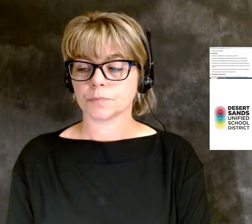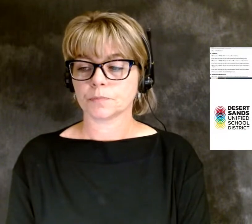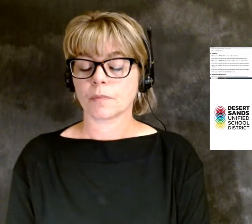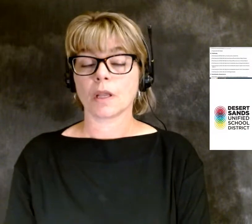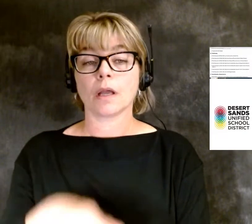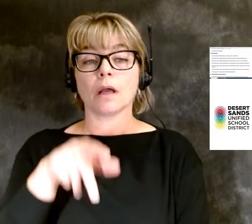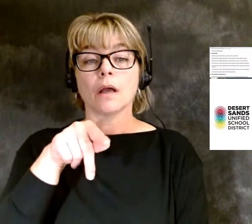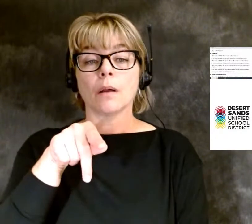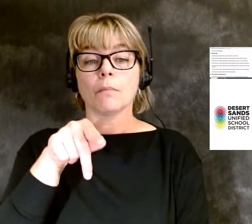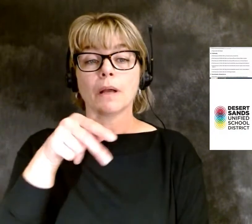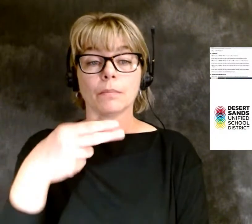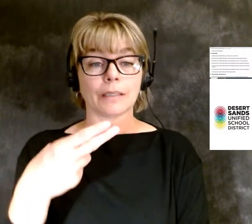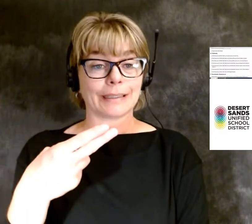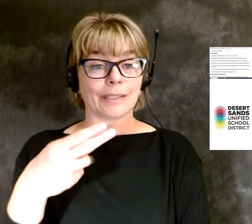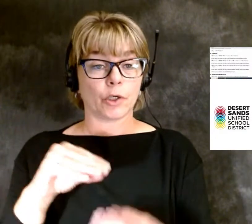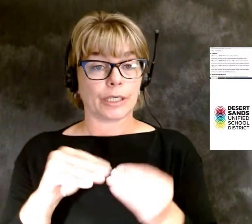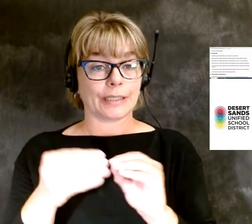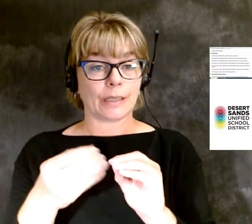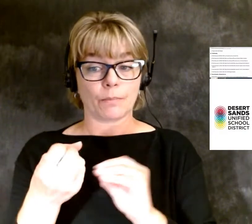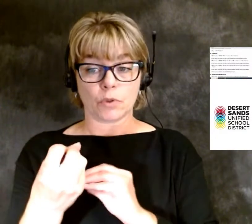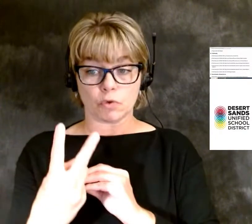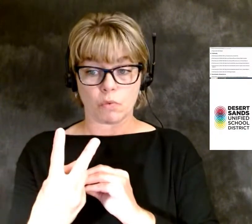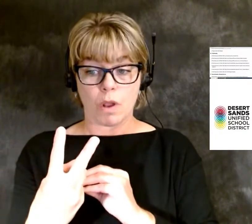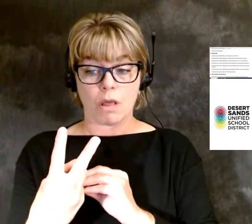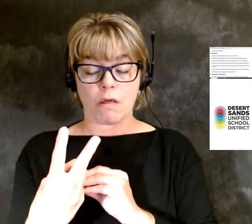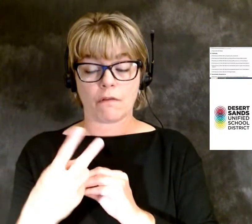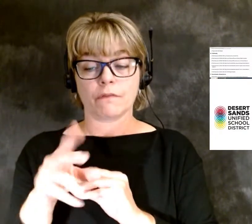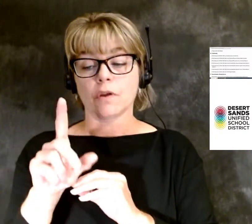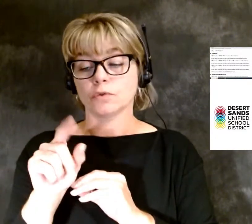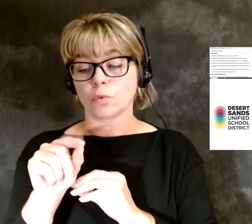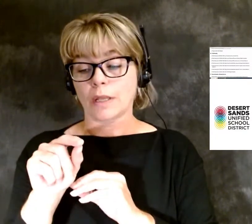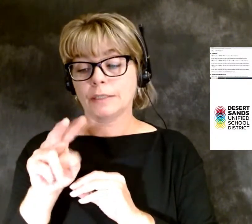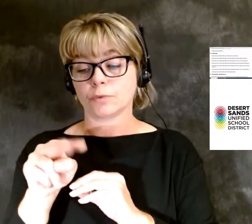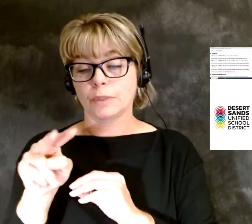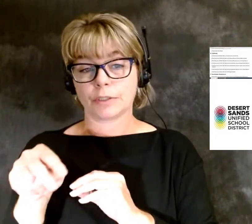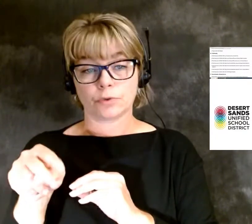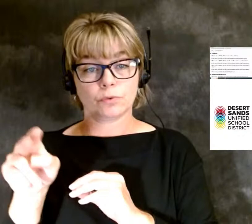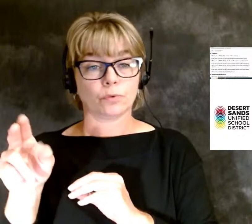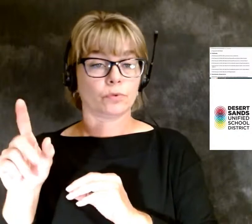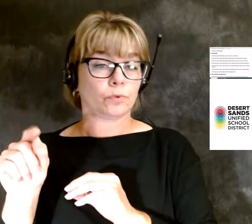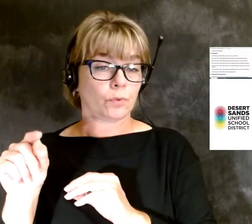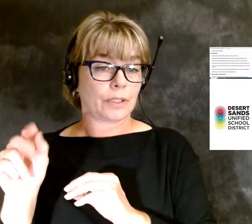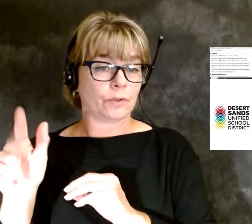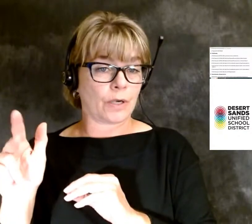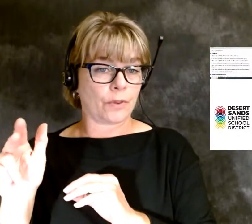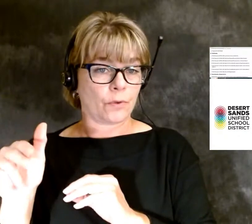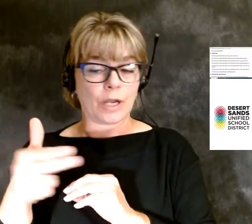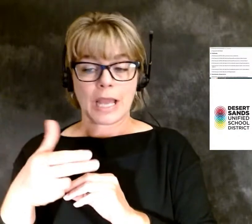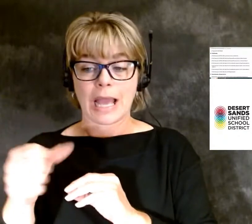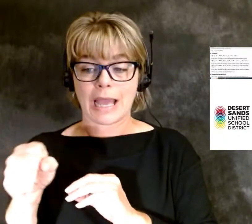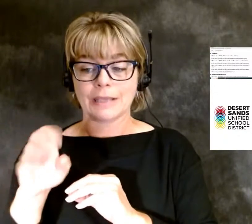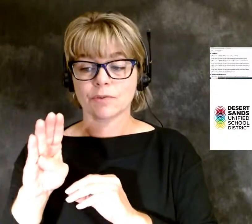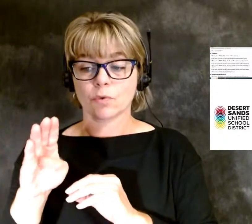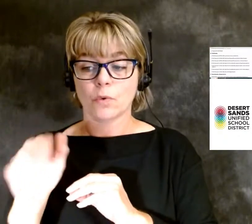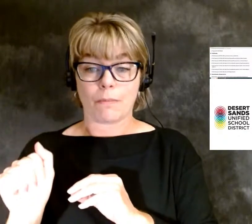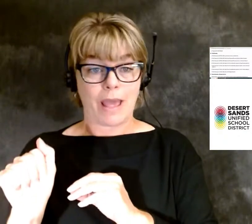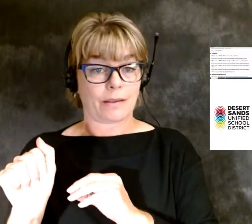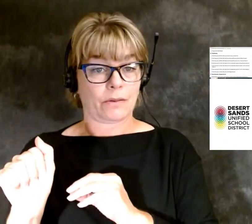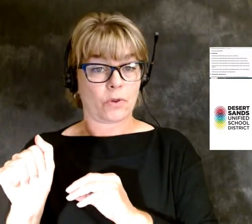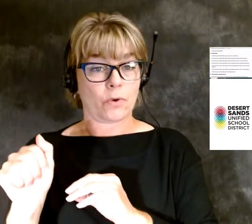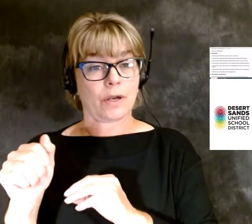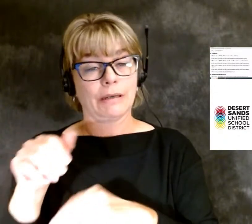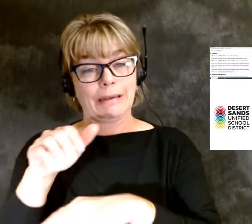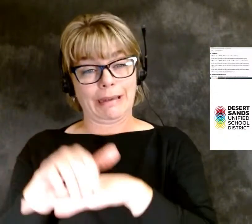Public hearing number 12, 2022-2023 High School International Baccalaureate English Literature Textbook